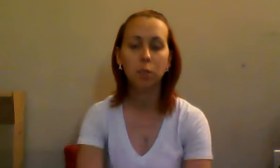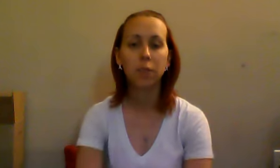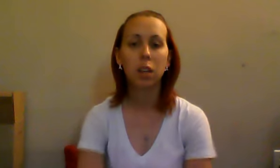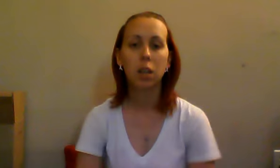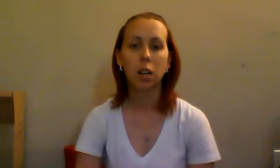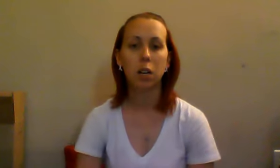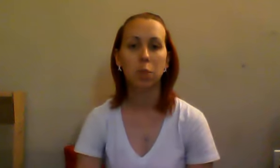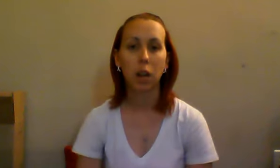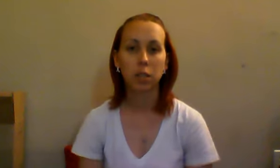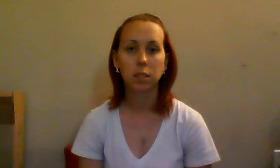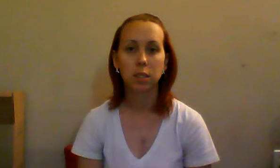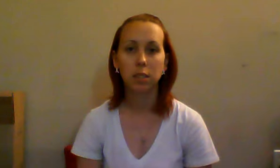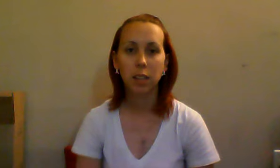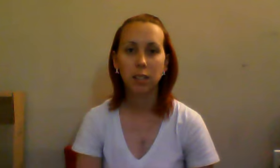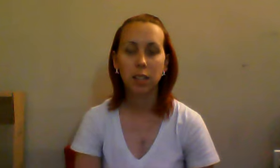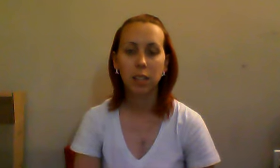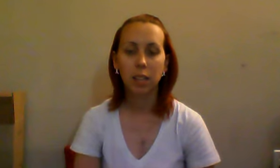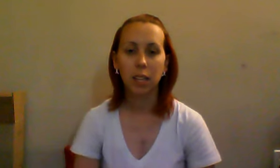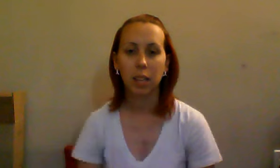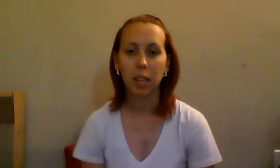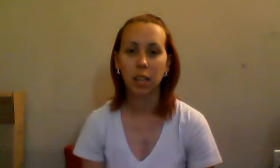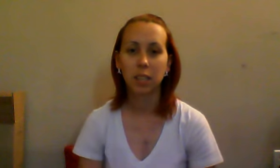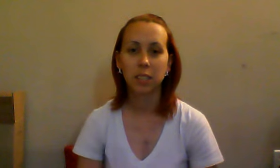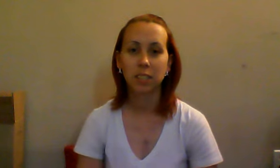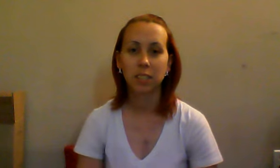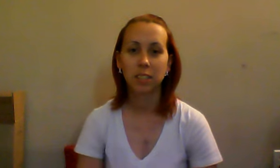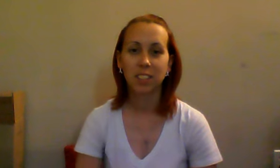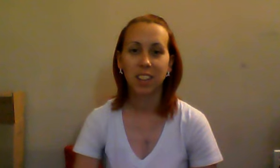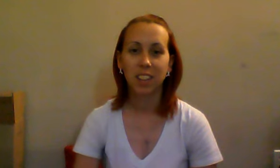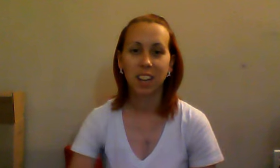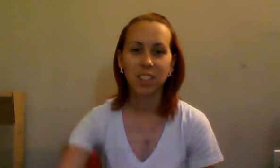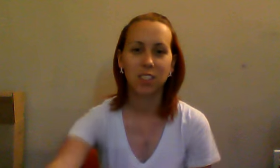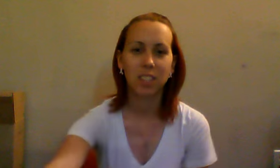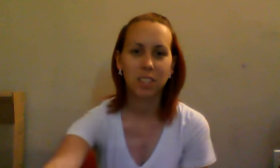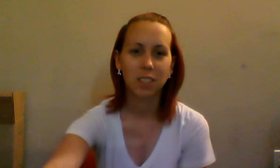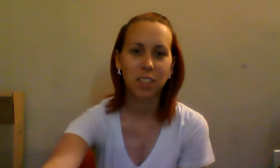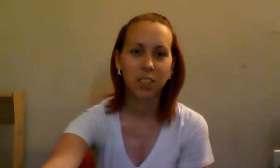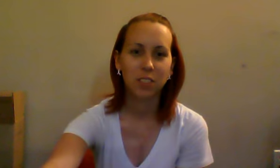practice these a lot, and I'll see you in the next video.